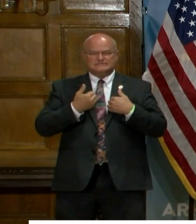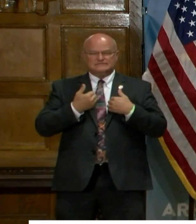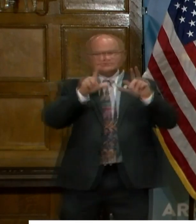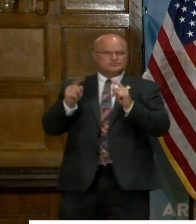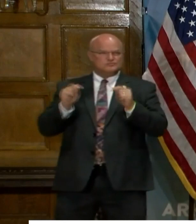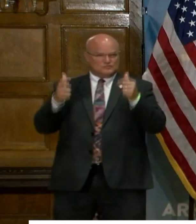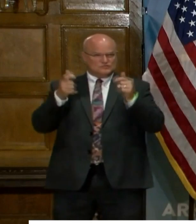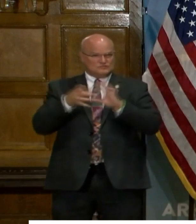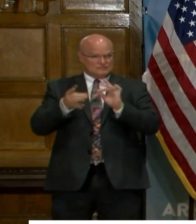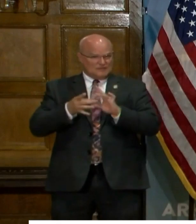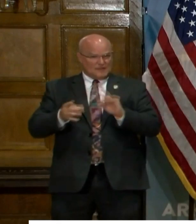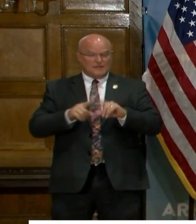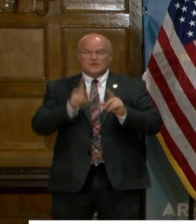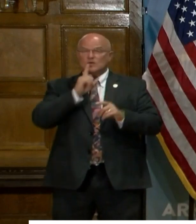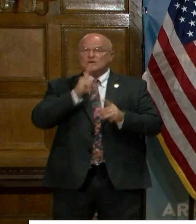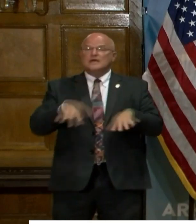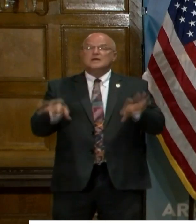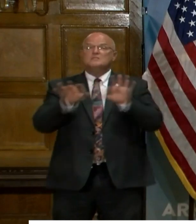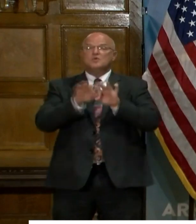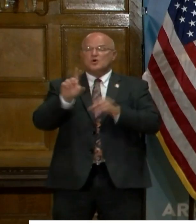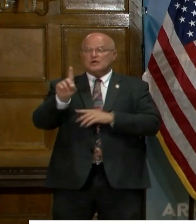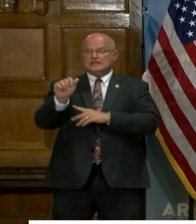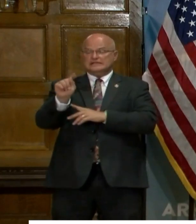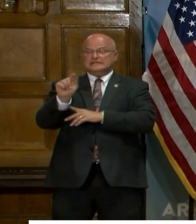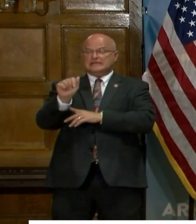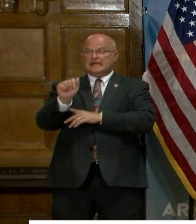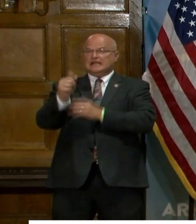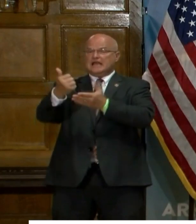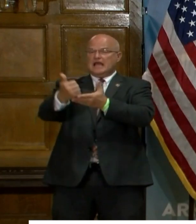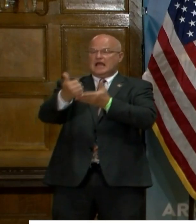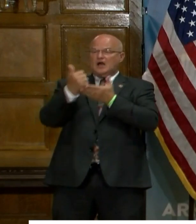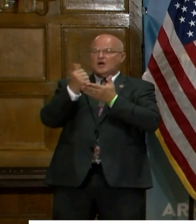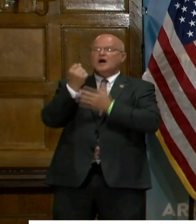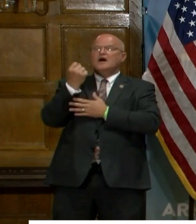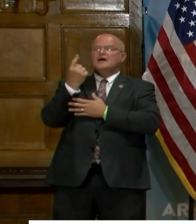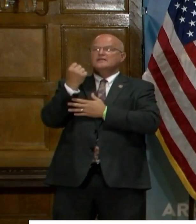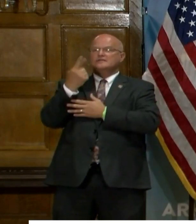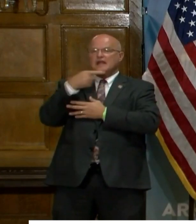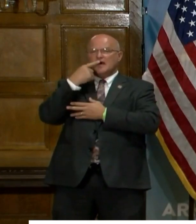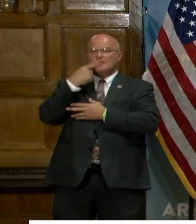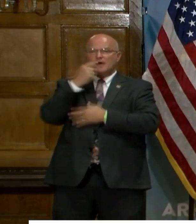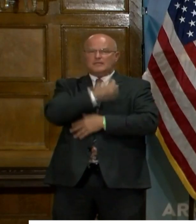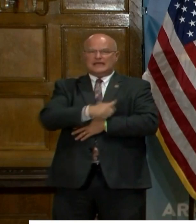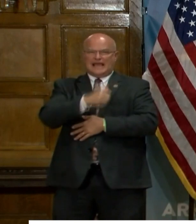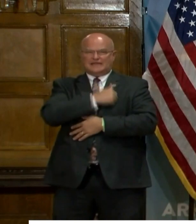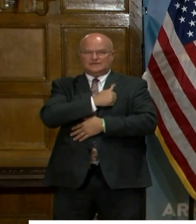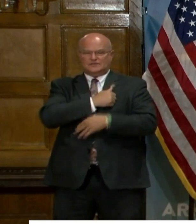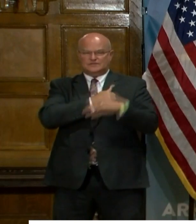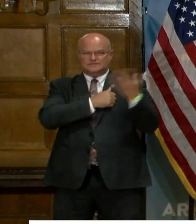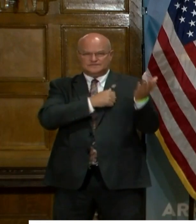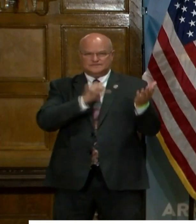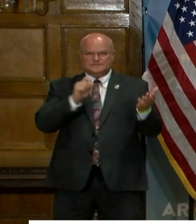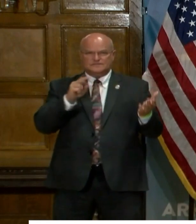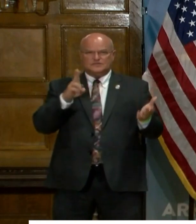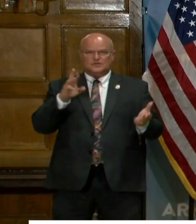through quickly, but it's really important data that helps us understand public attitudes. Stuart?